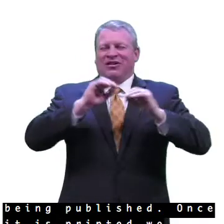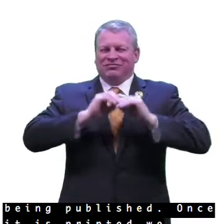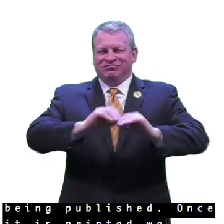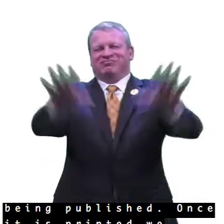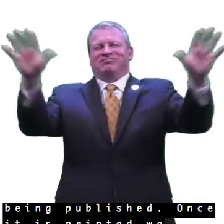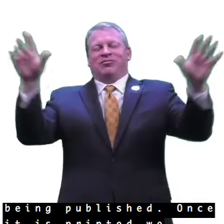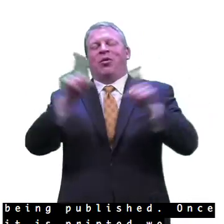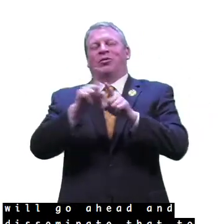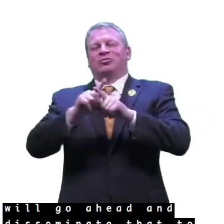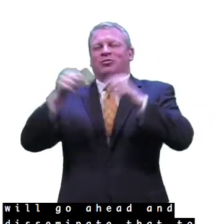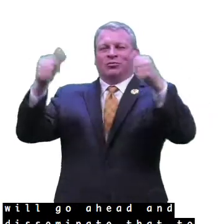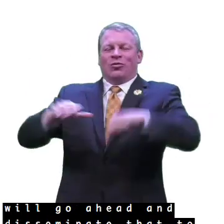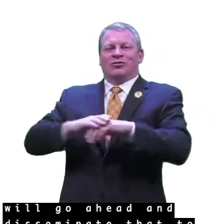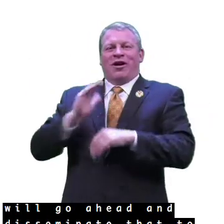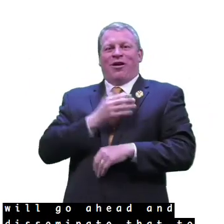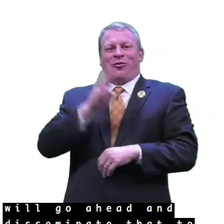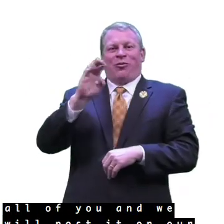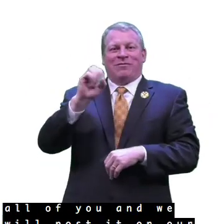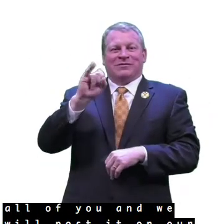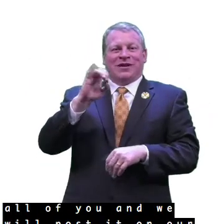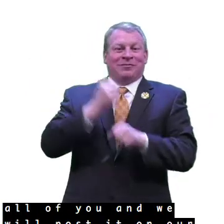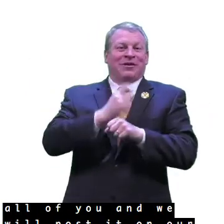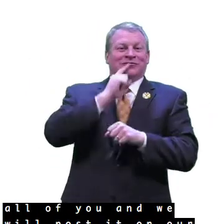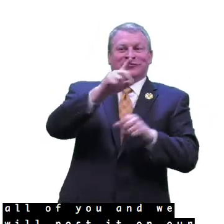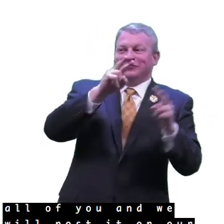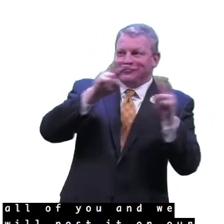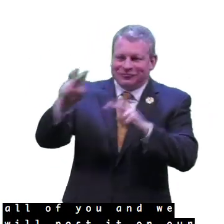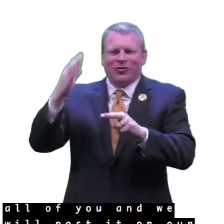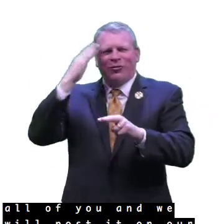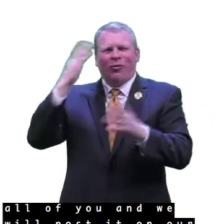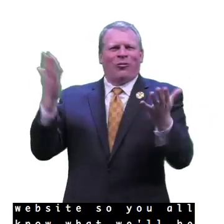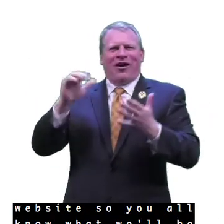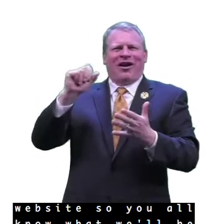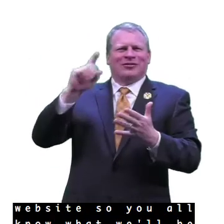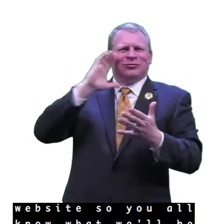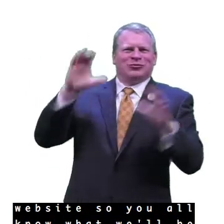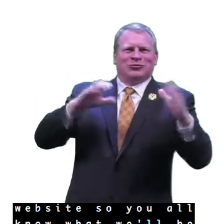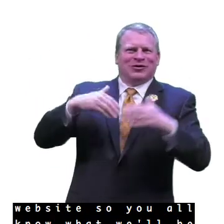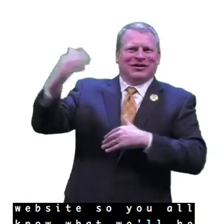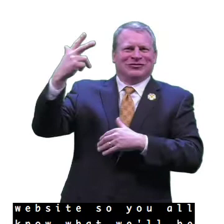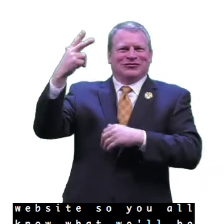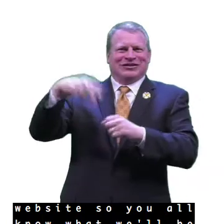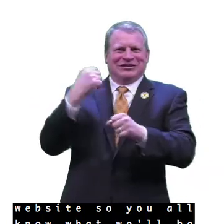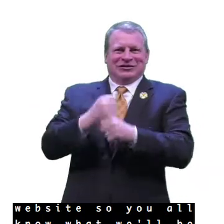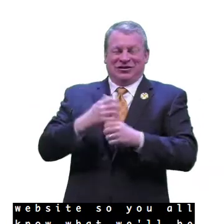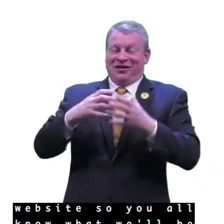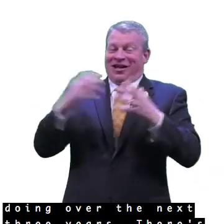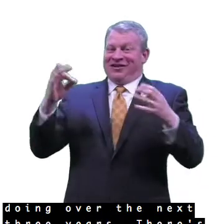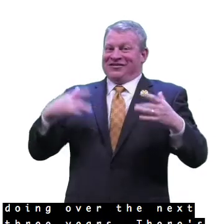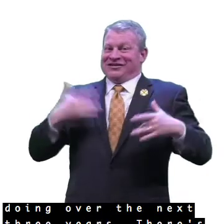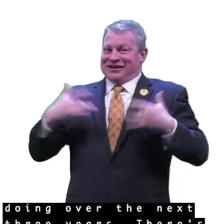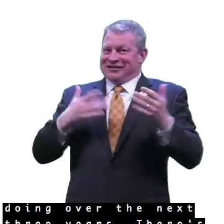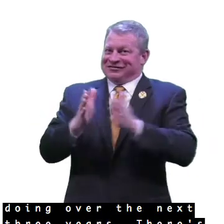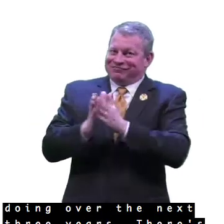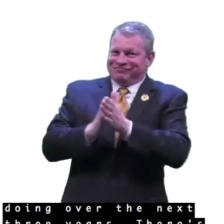it is printed, we will go ahead and disseminate that to all of you, and we will post it on our website so you all know what we'll be doing over the next 3 years.